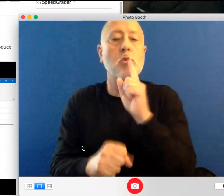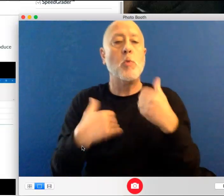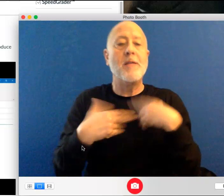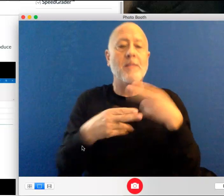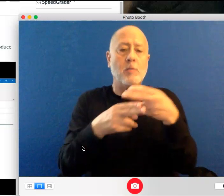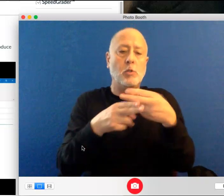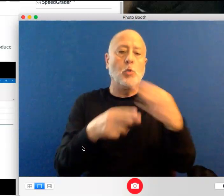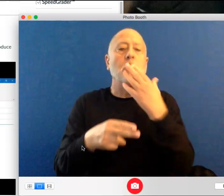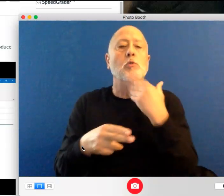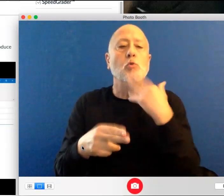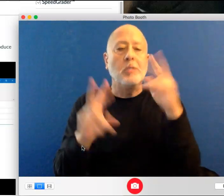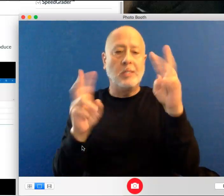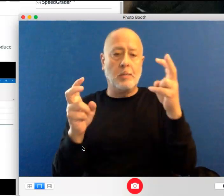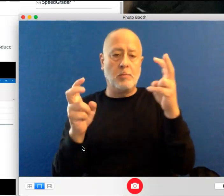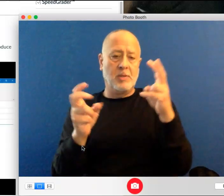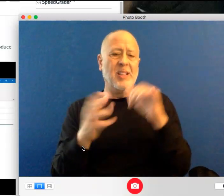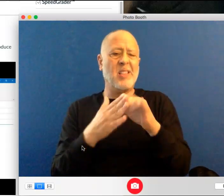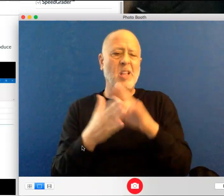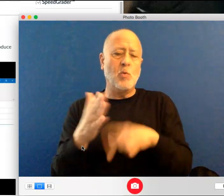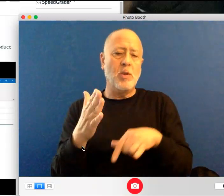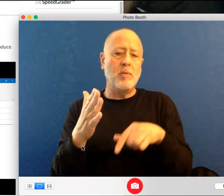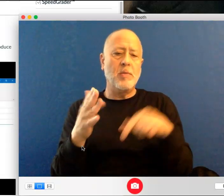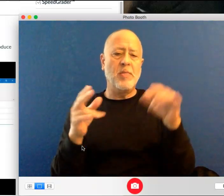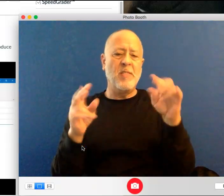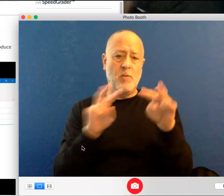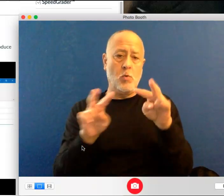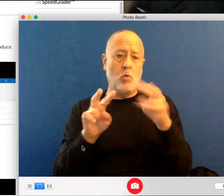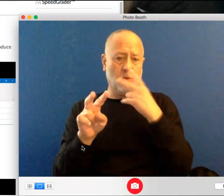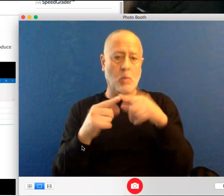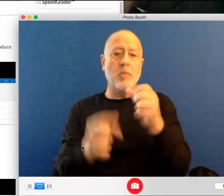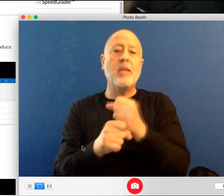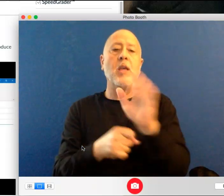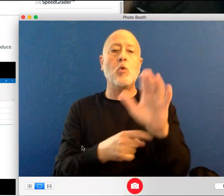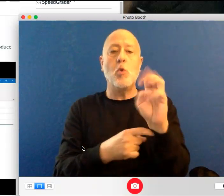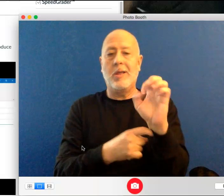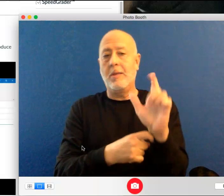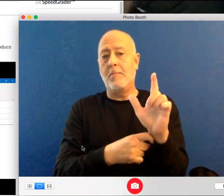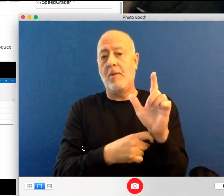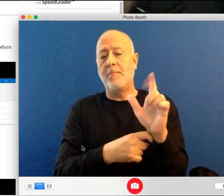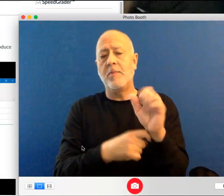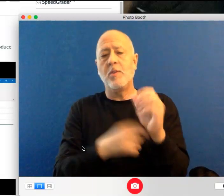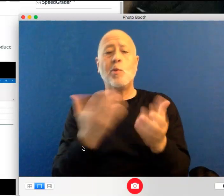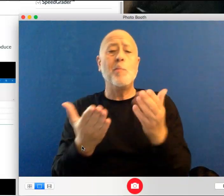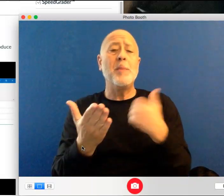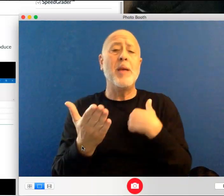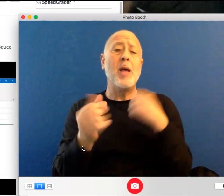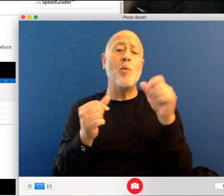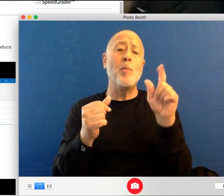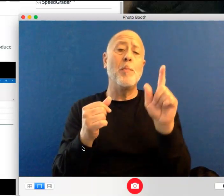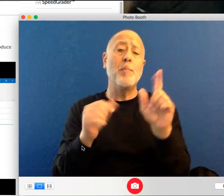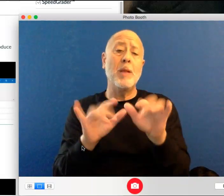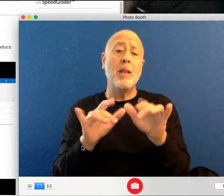short and sweet subject. This is what the users are going to see when they receive an email. So maybe I might just put in my last